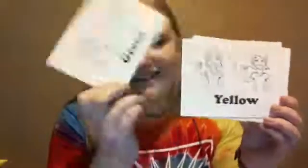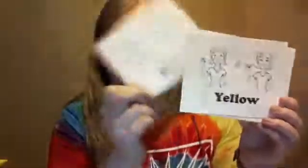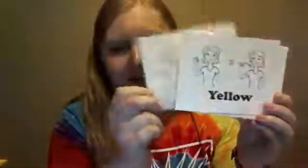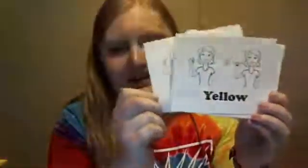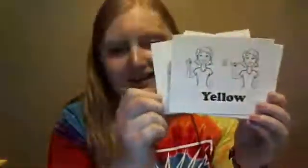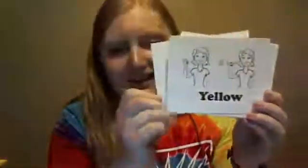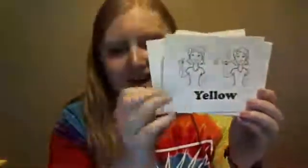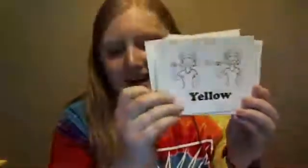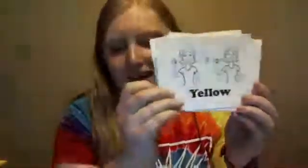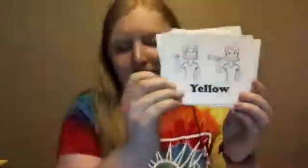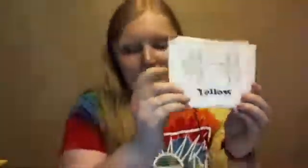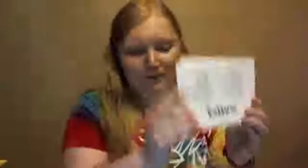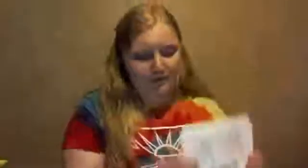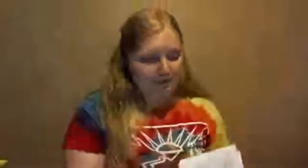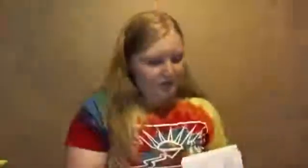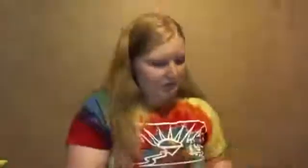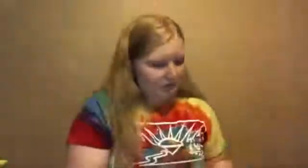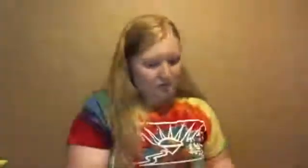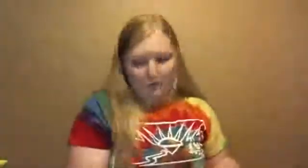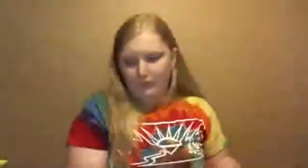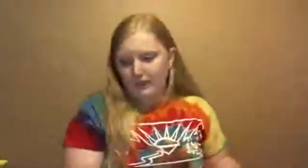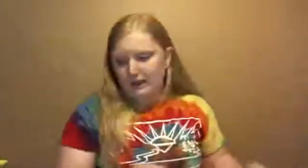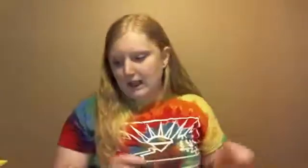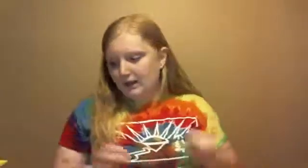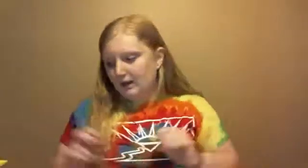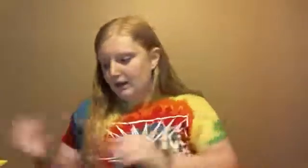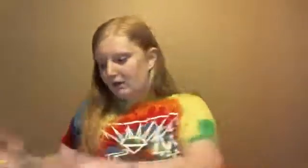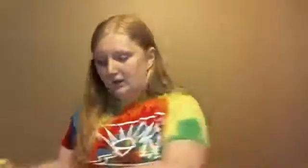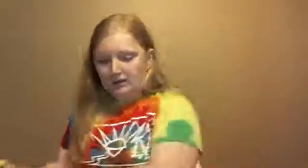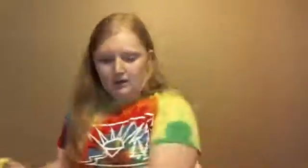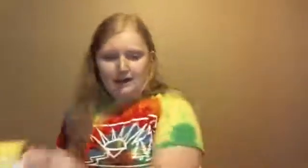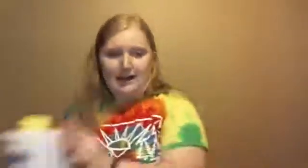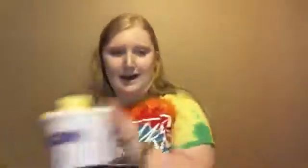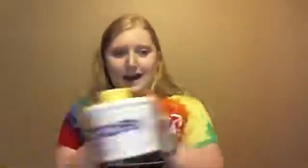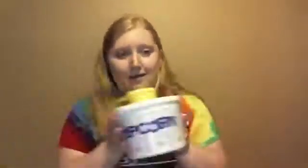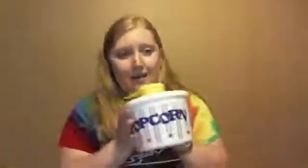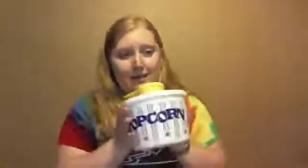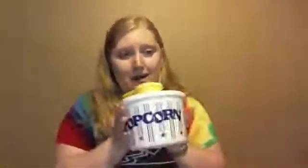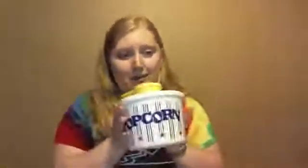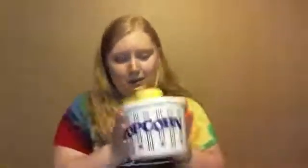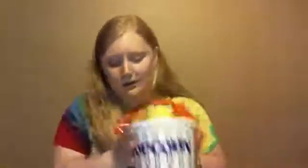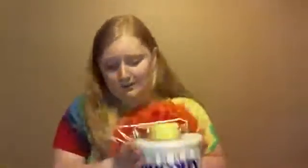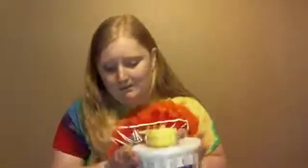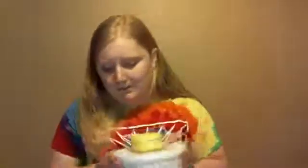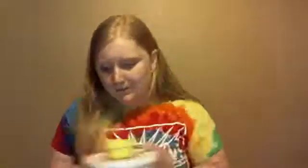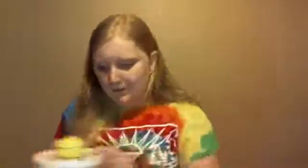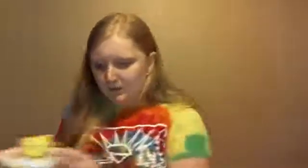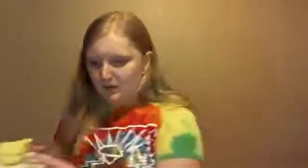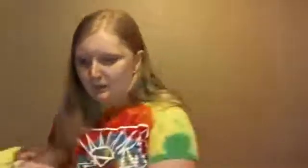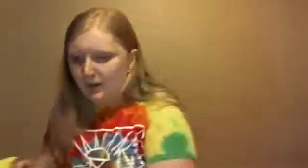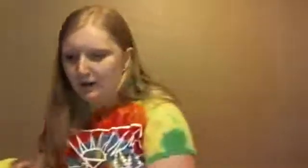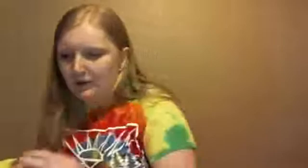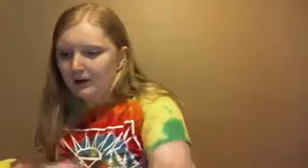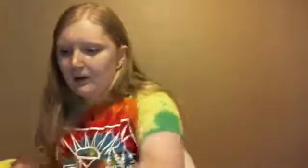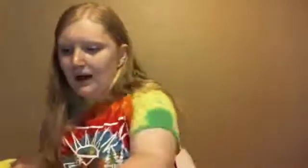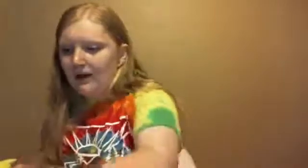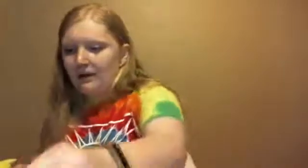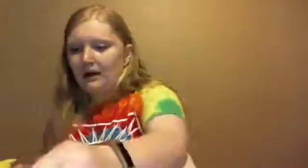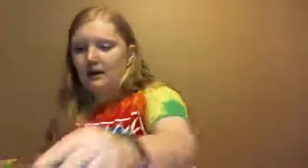is yellow. So for yellow, I have my popcorn. So I'm going to grab